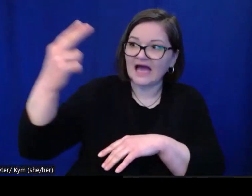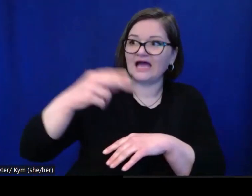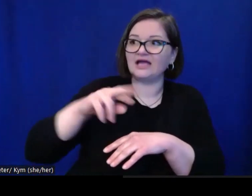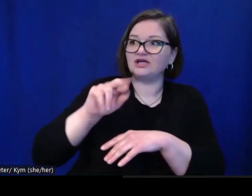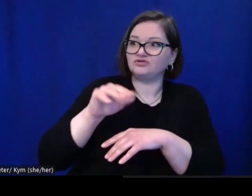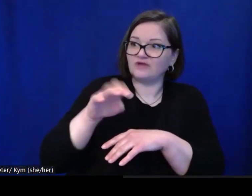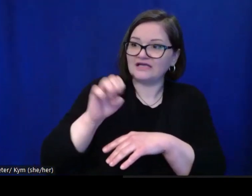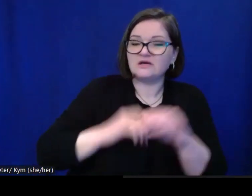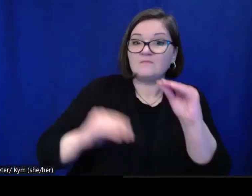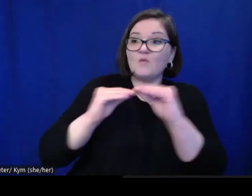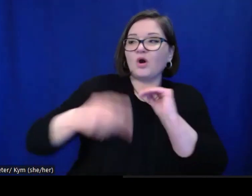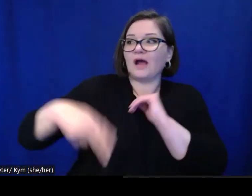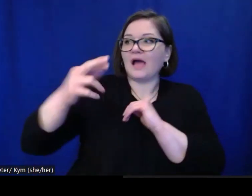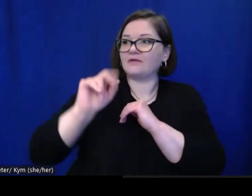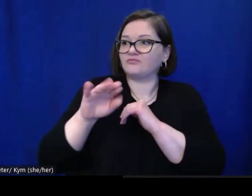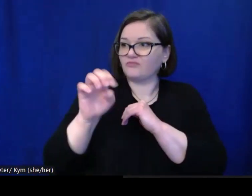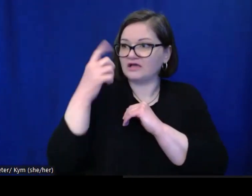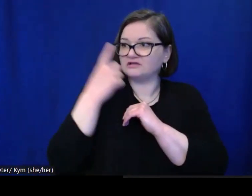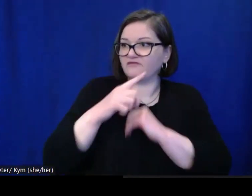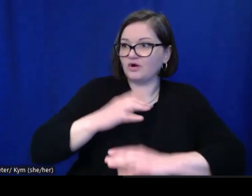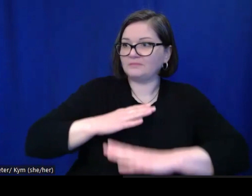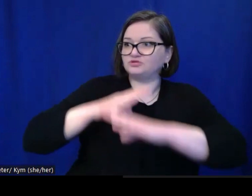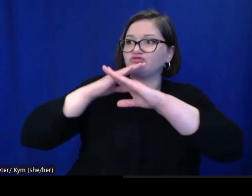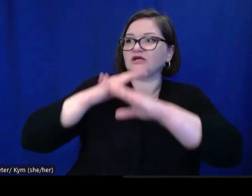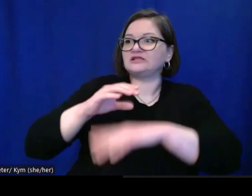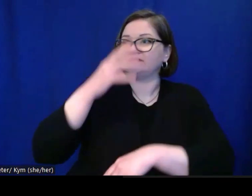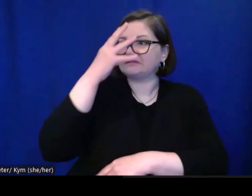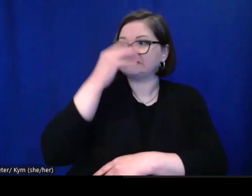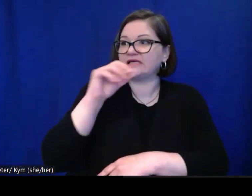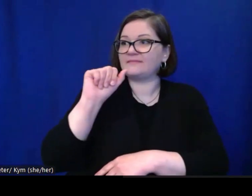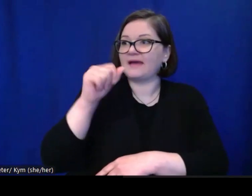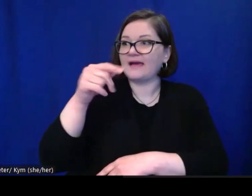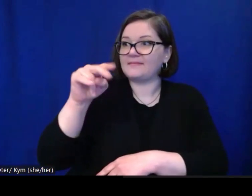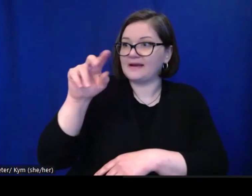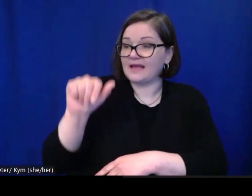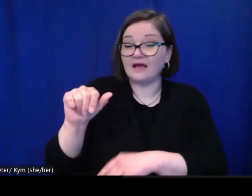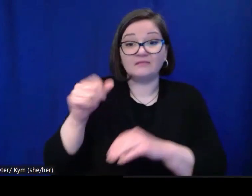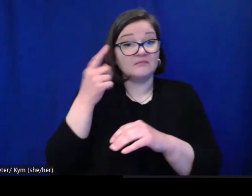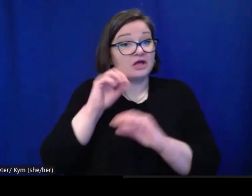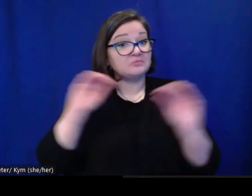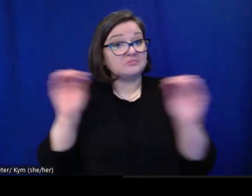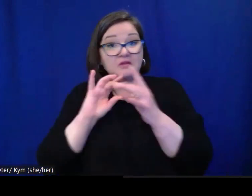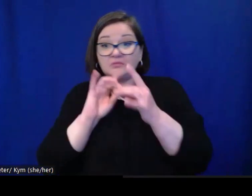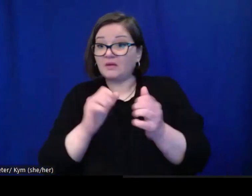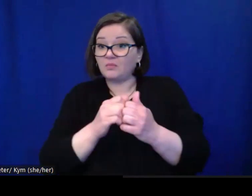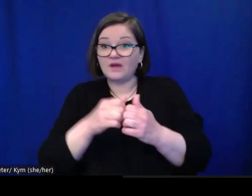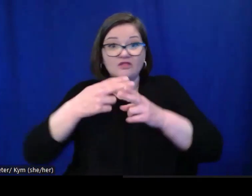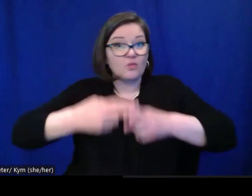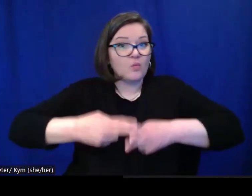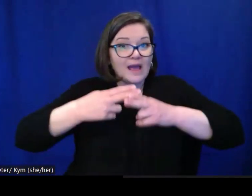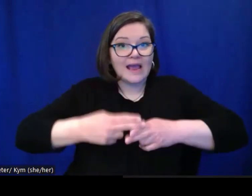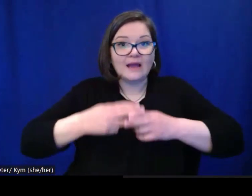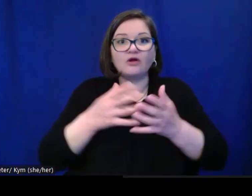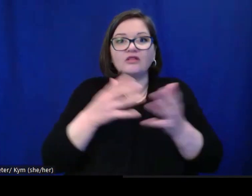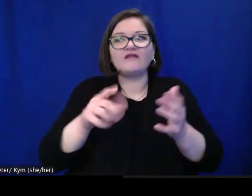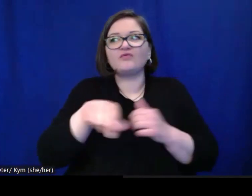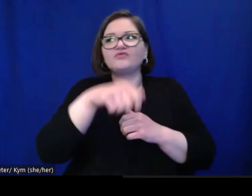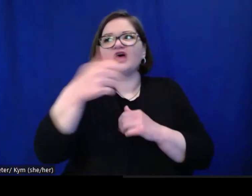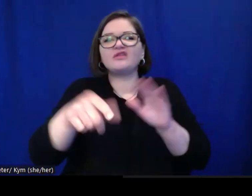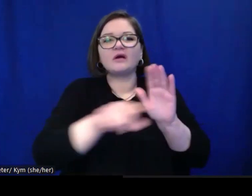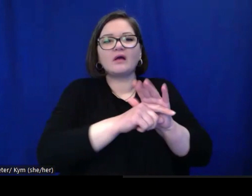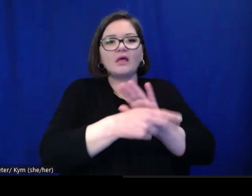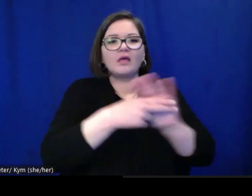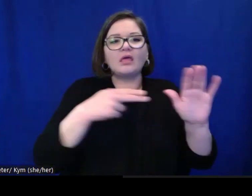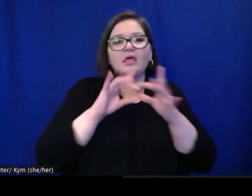apnea. Okay, this has nothing to do with weight or a lot of the stigmas that go